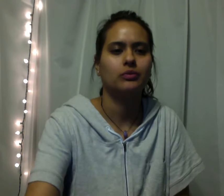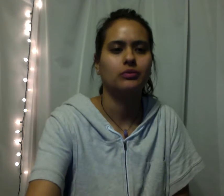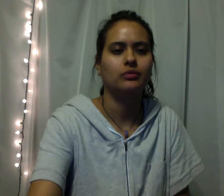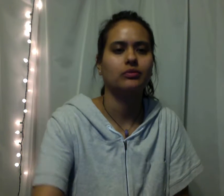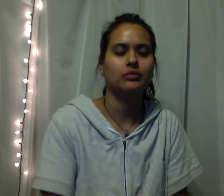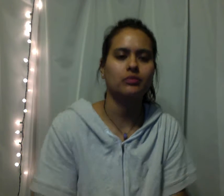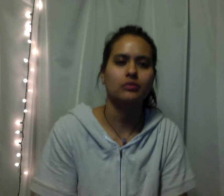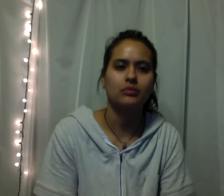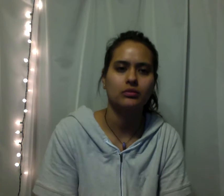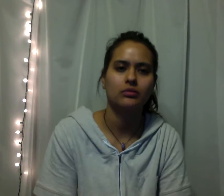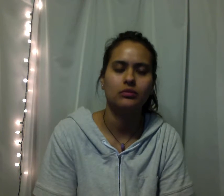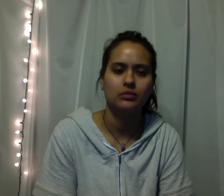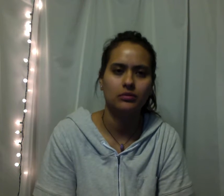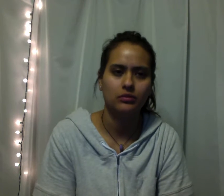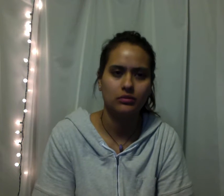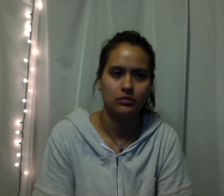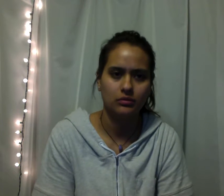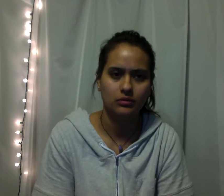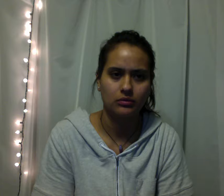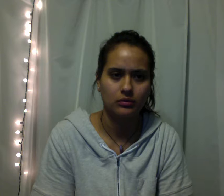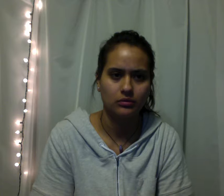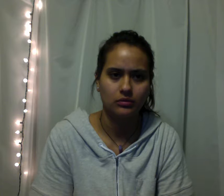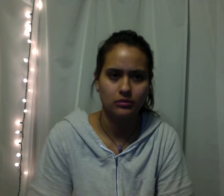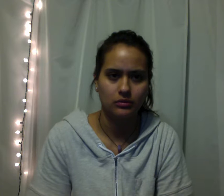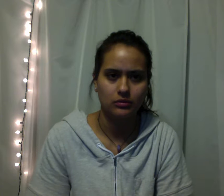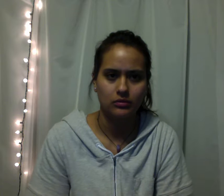copy it down as we go.